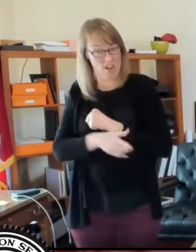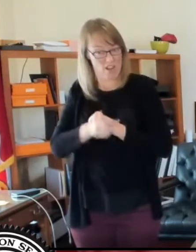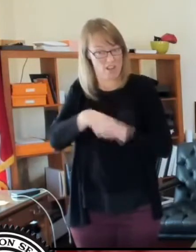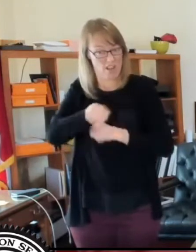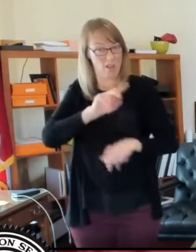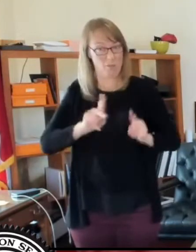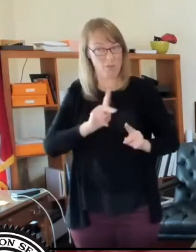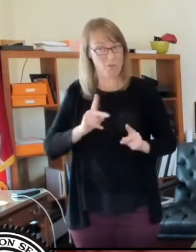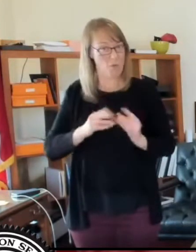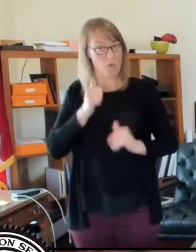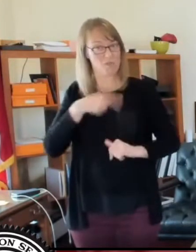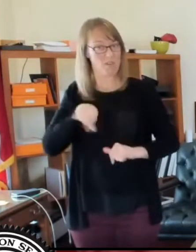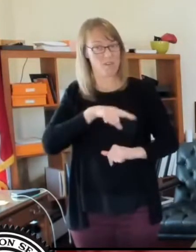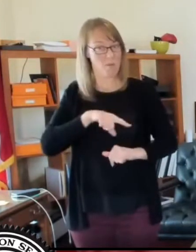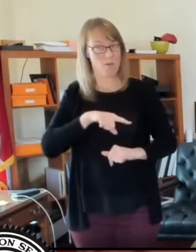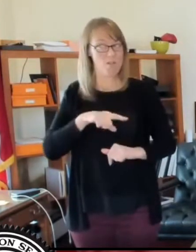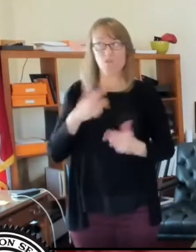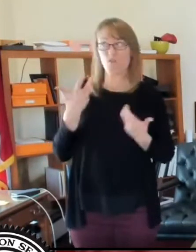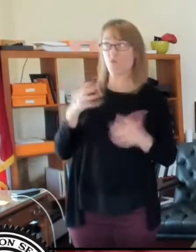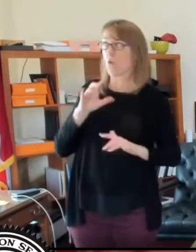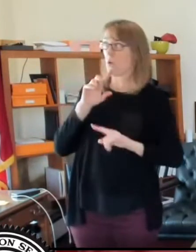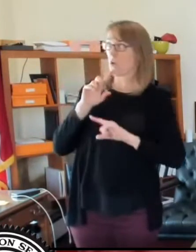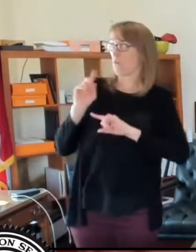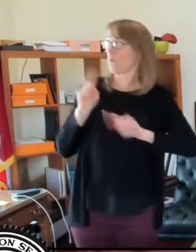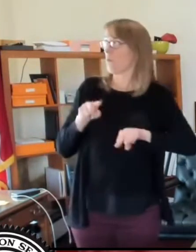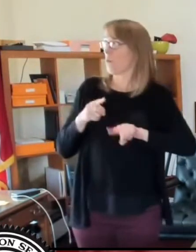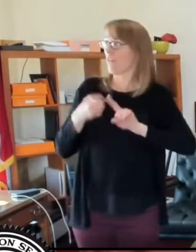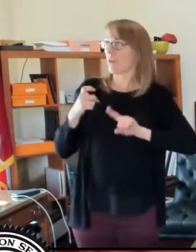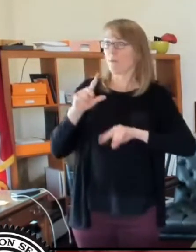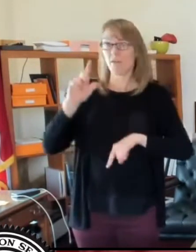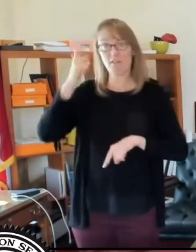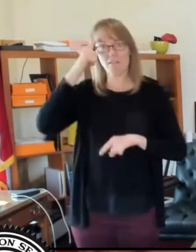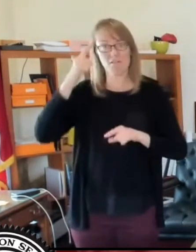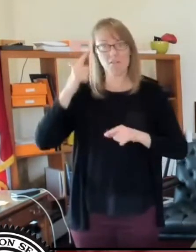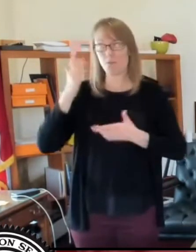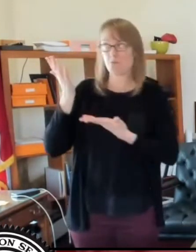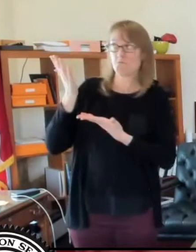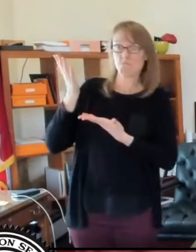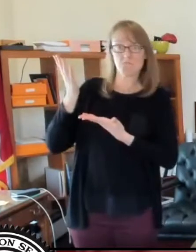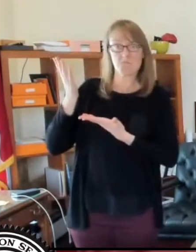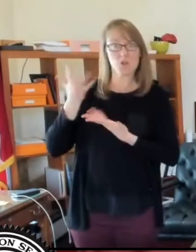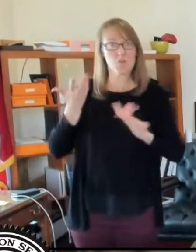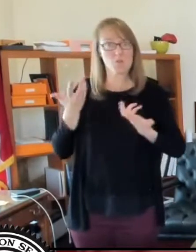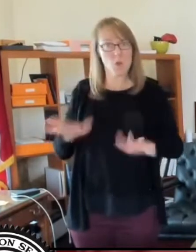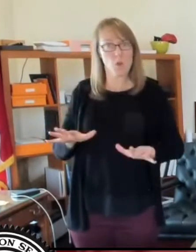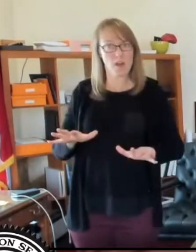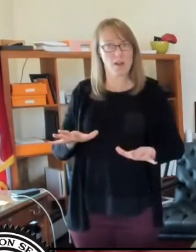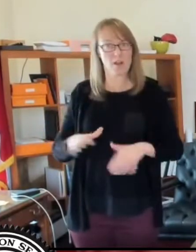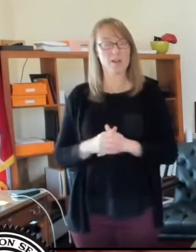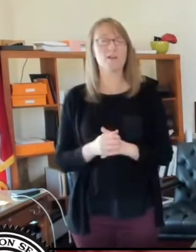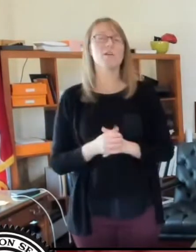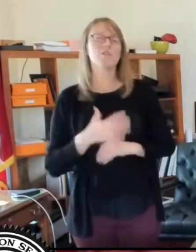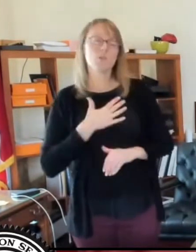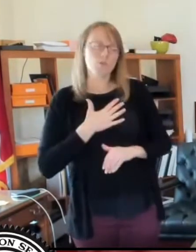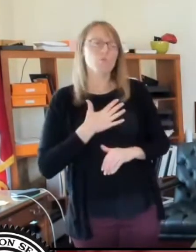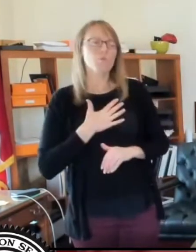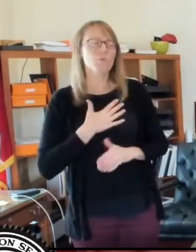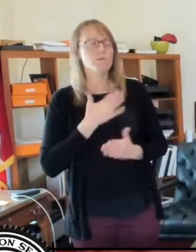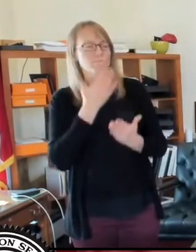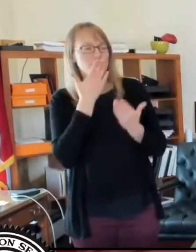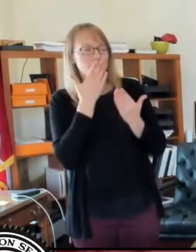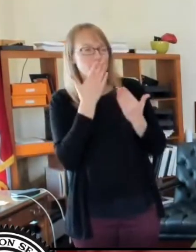for those counties, Jefferson and Franklin County, to do that. And I would just say I sincerely appreciate that. And